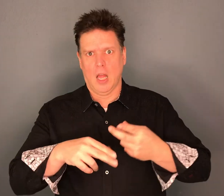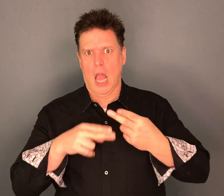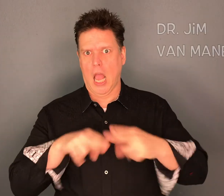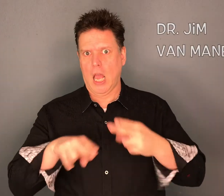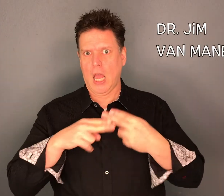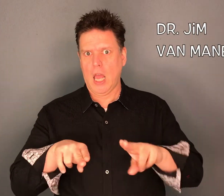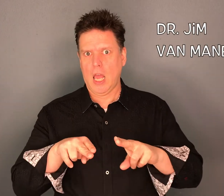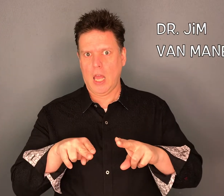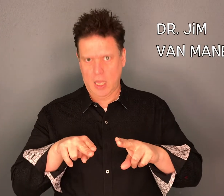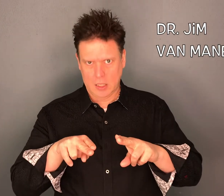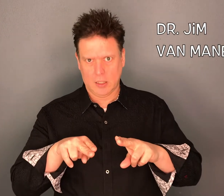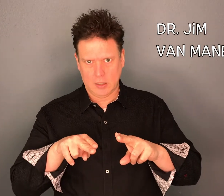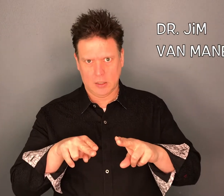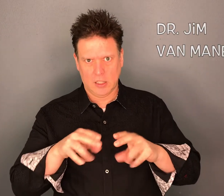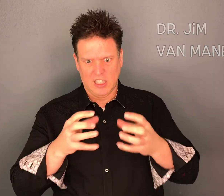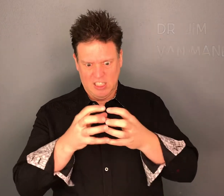The first one is egg.